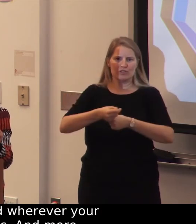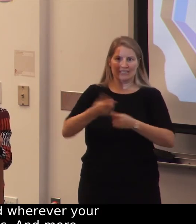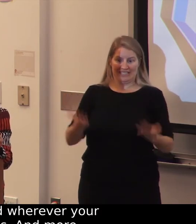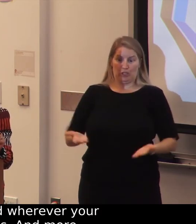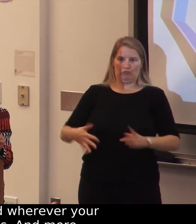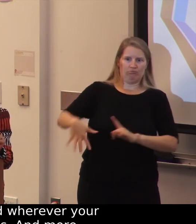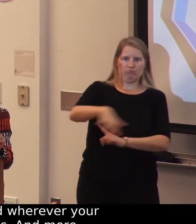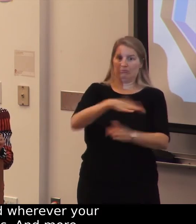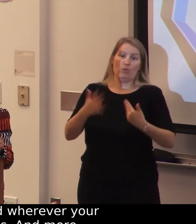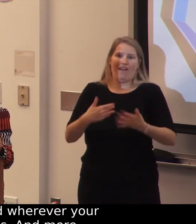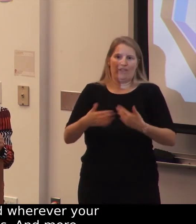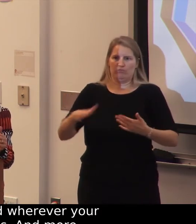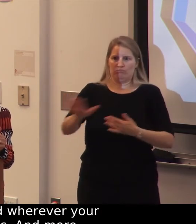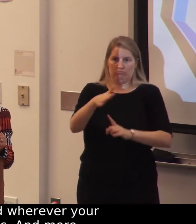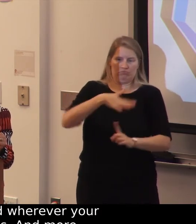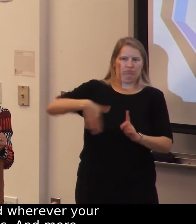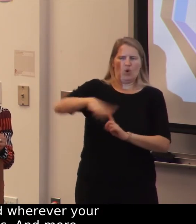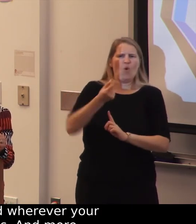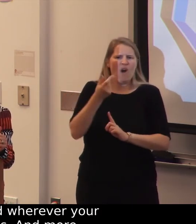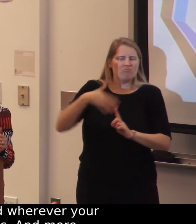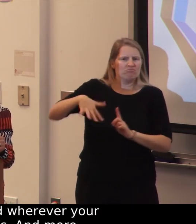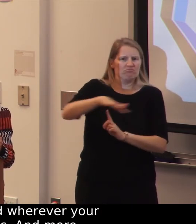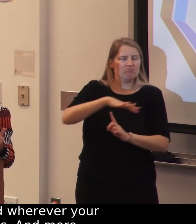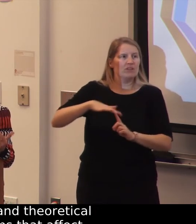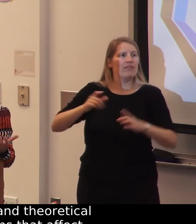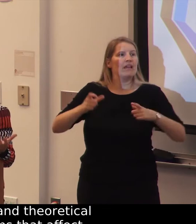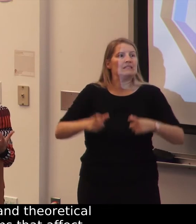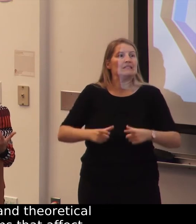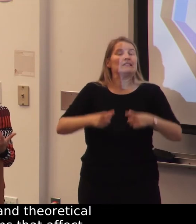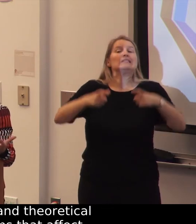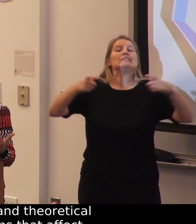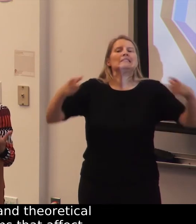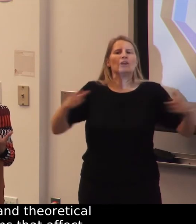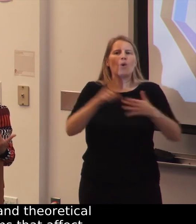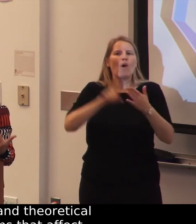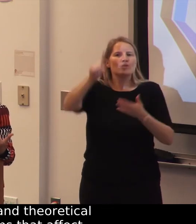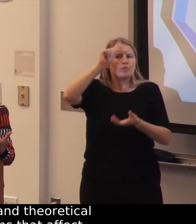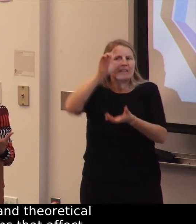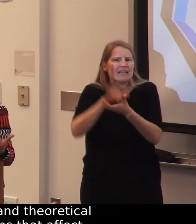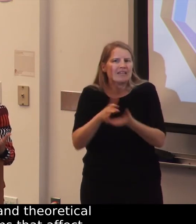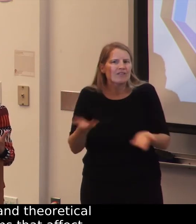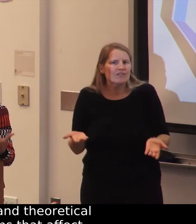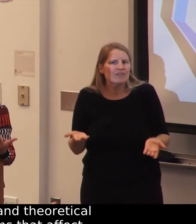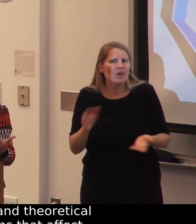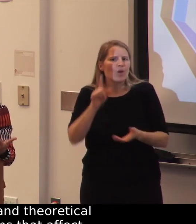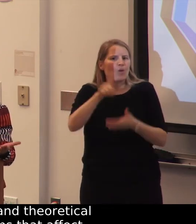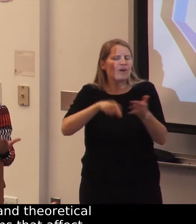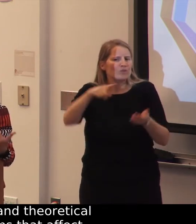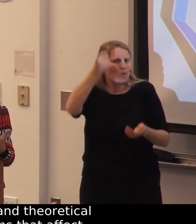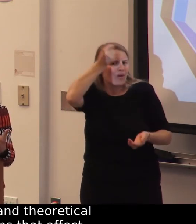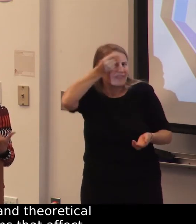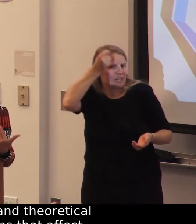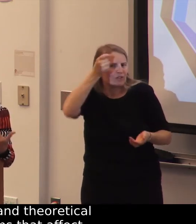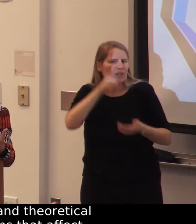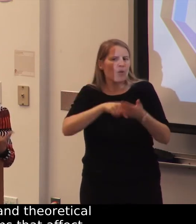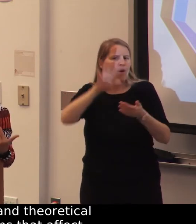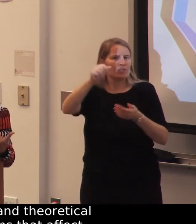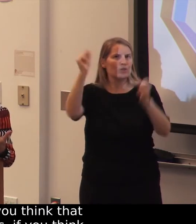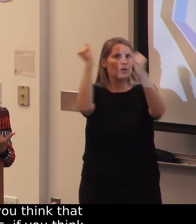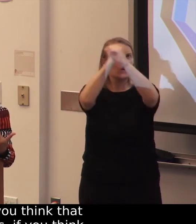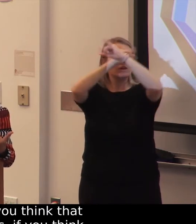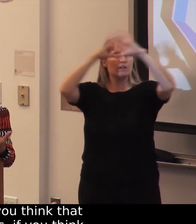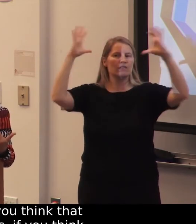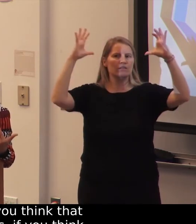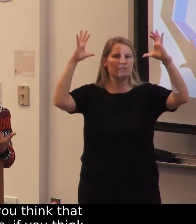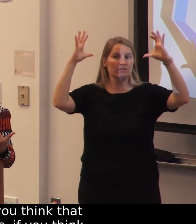surround wherever your program is. And more importantly, there's ideological and theoretical mechanisms that affect everything